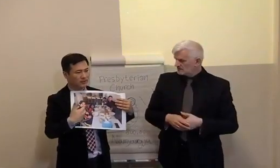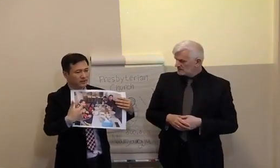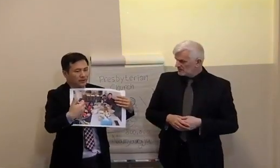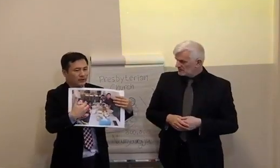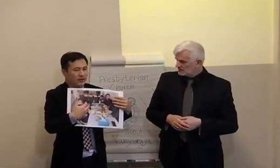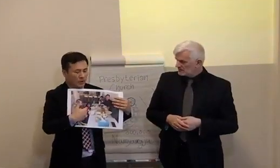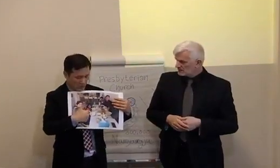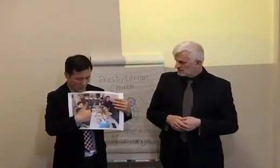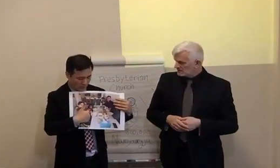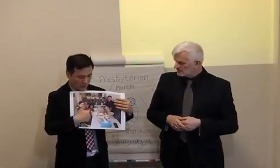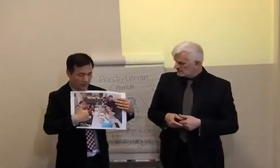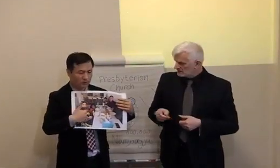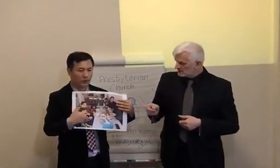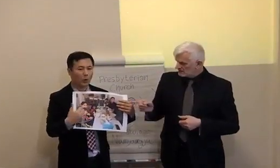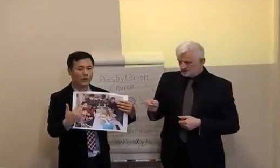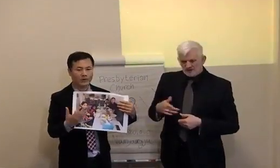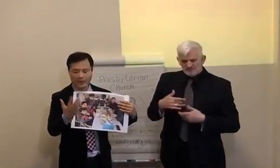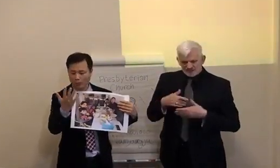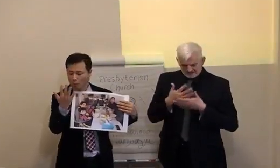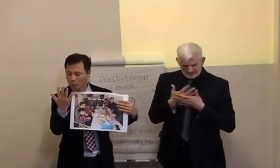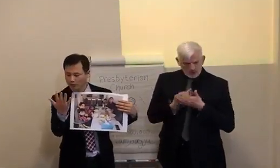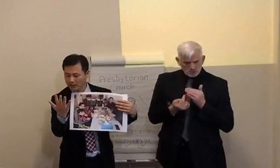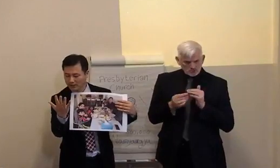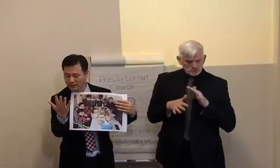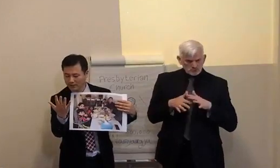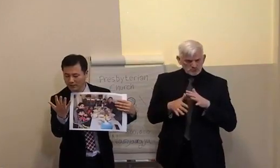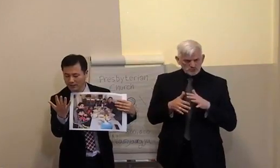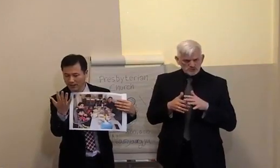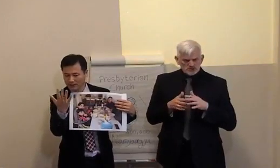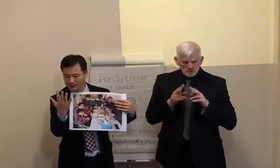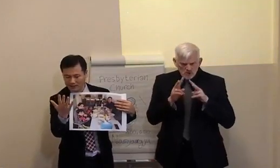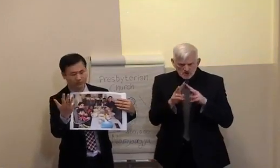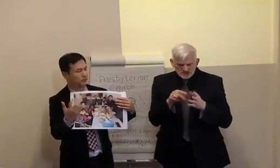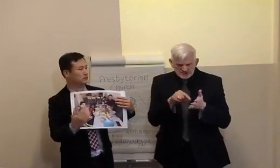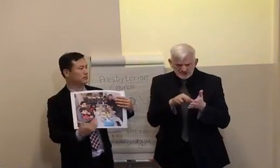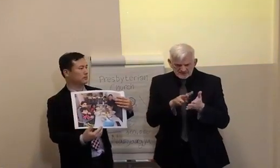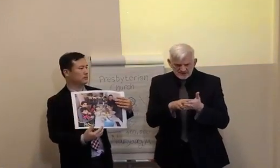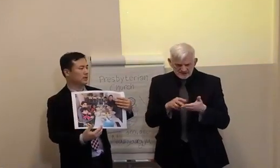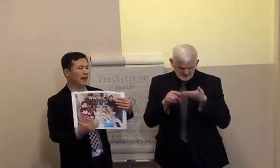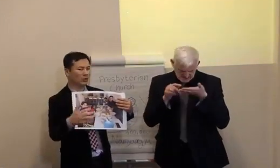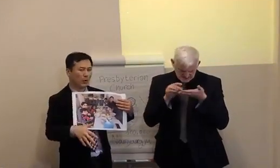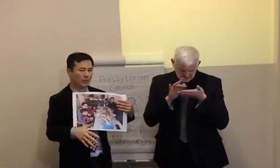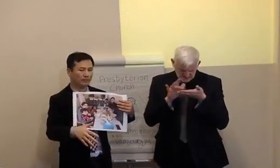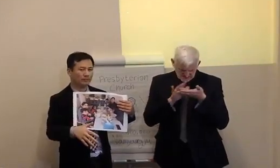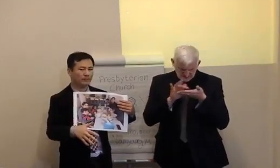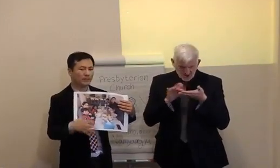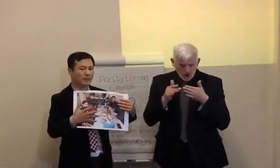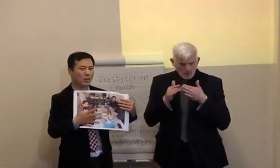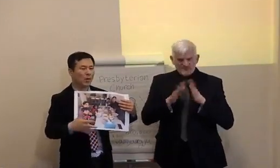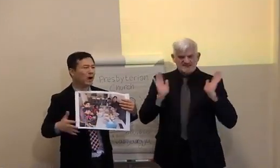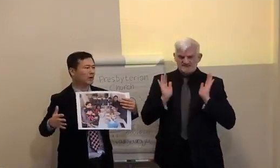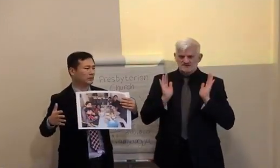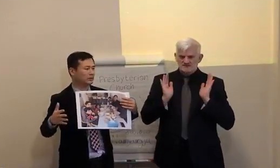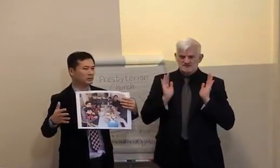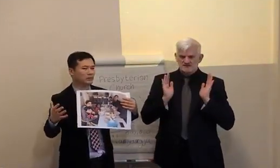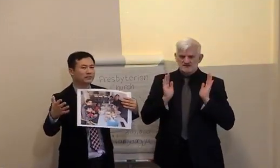She felt very alone. All the time watching TV and smartphone at home. Never go out to meet